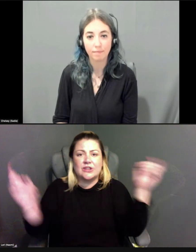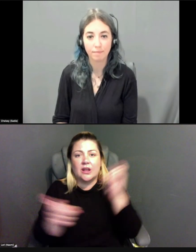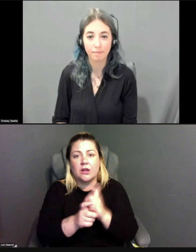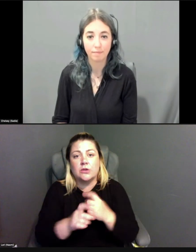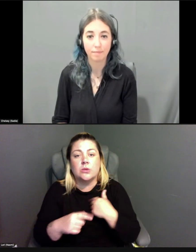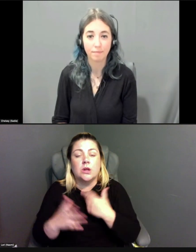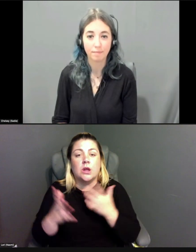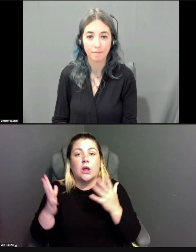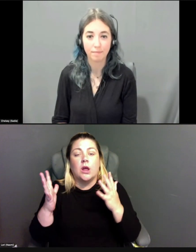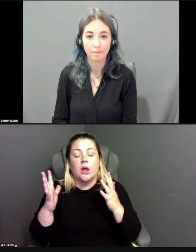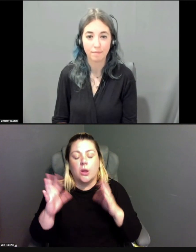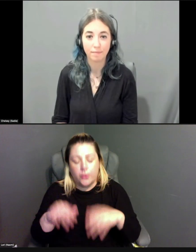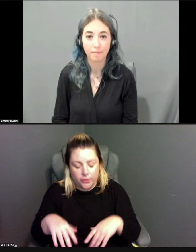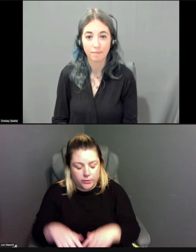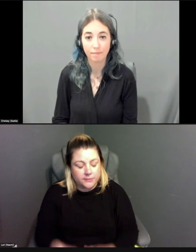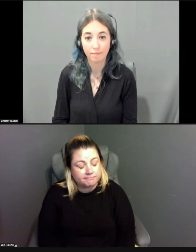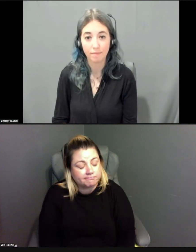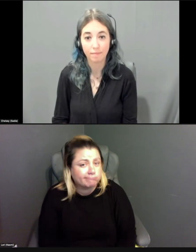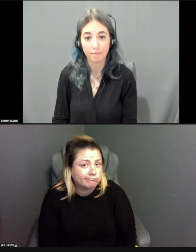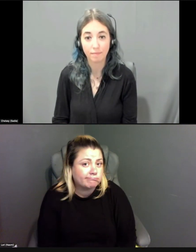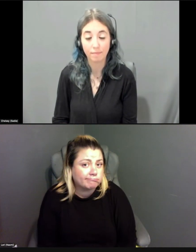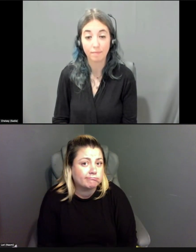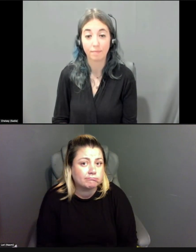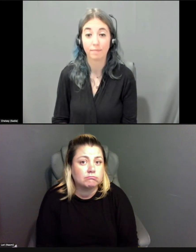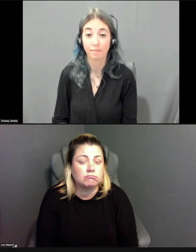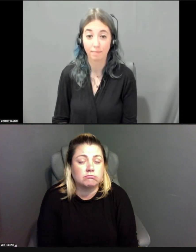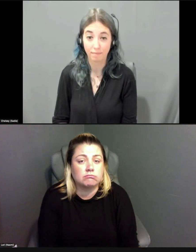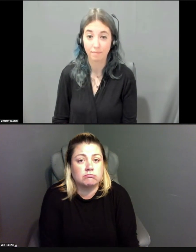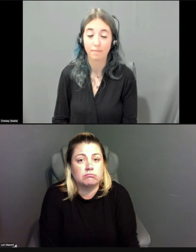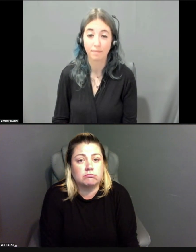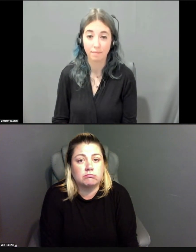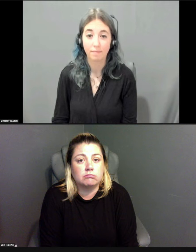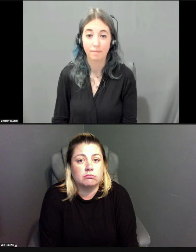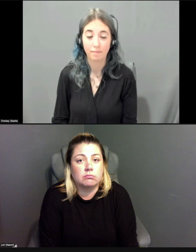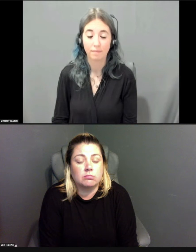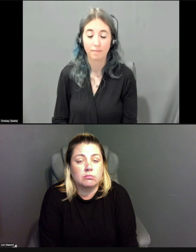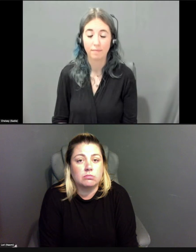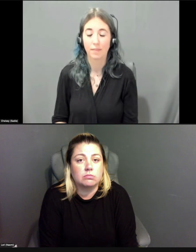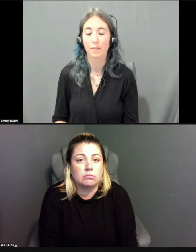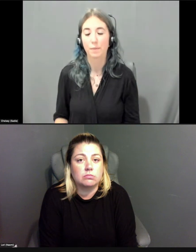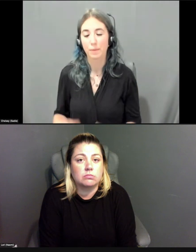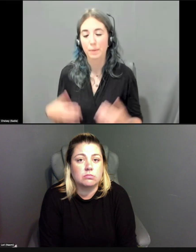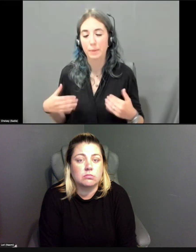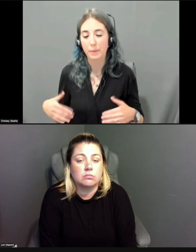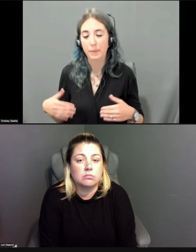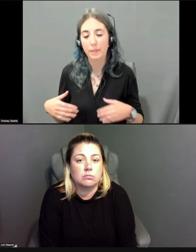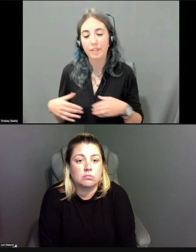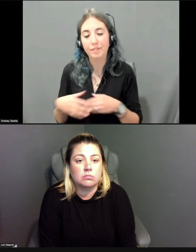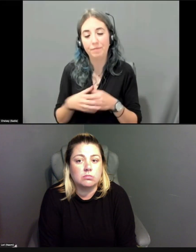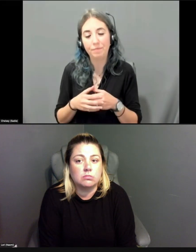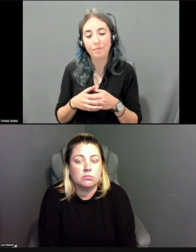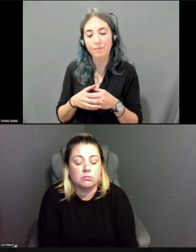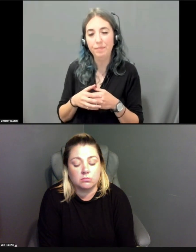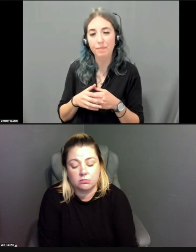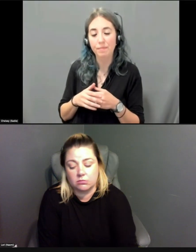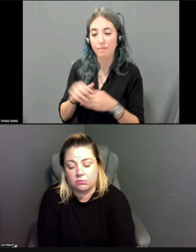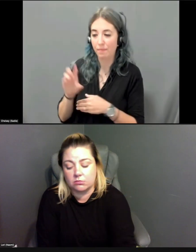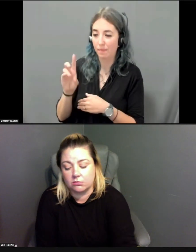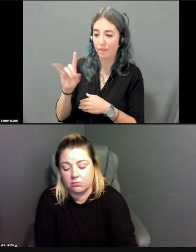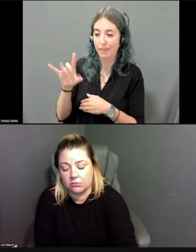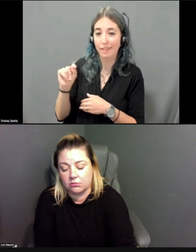really paints a picture of how diet culture literally wants us